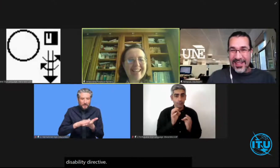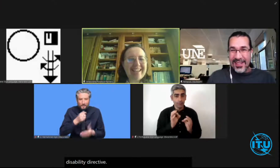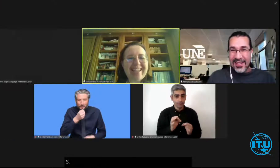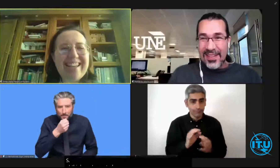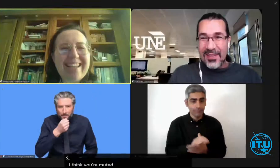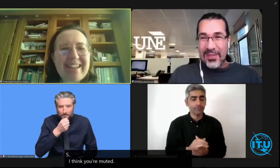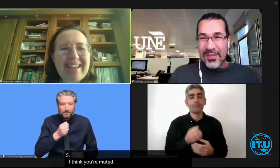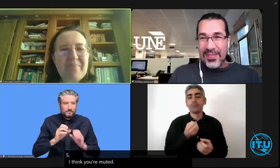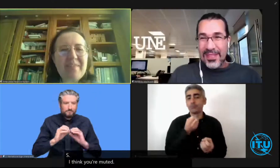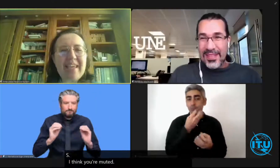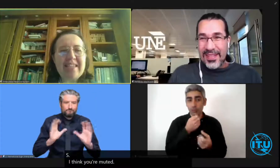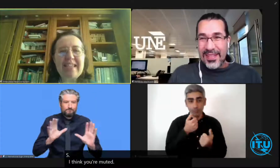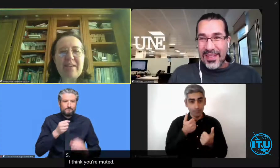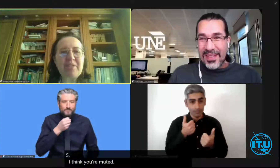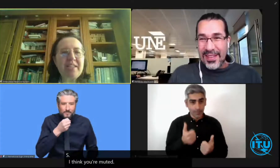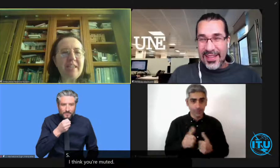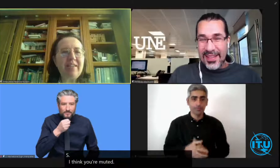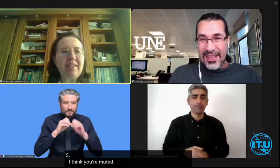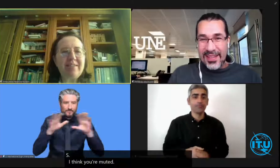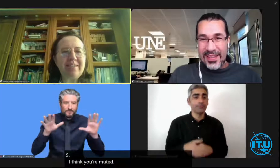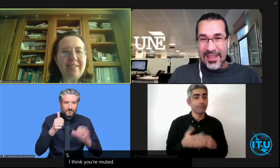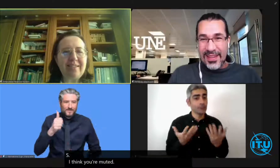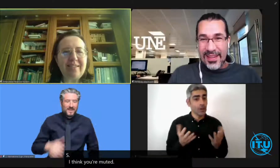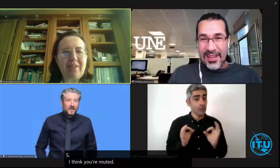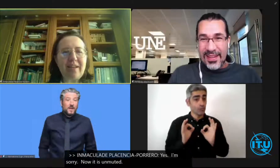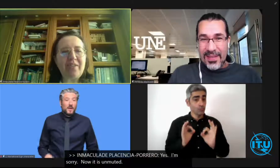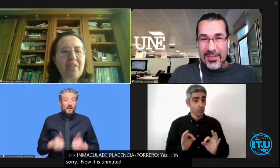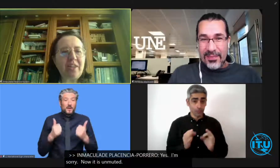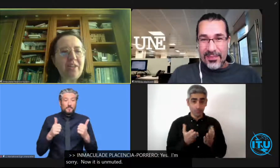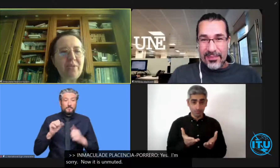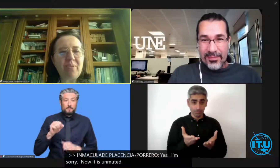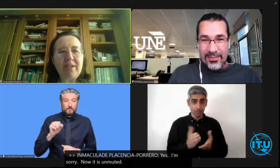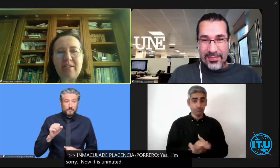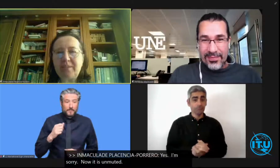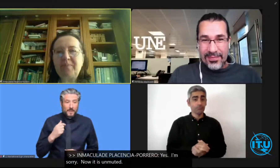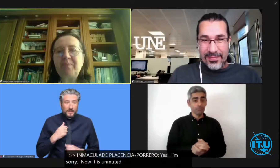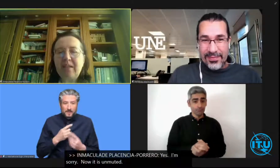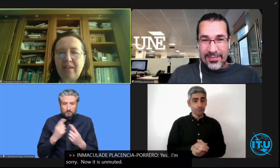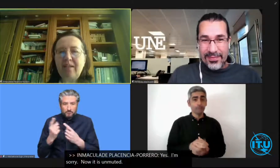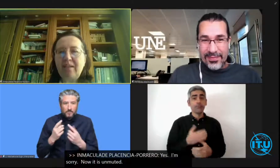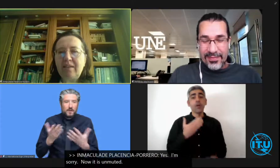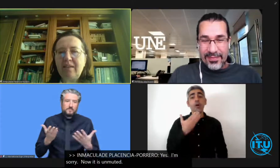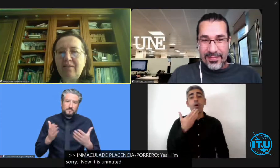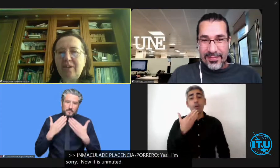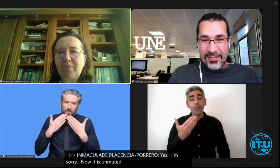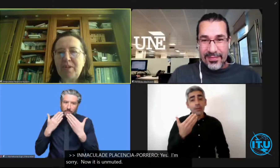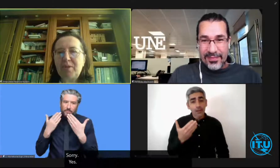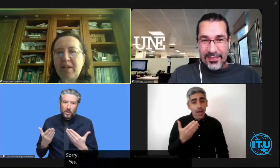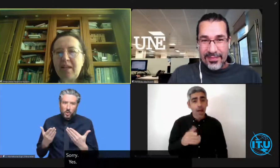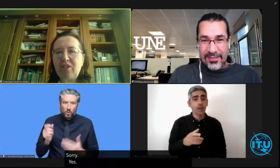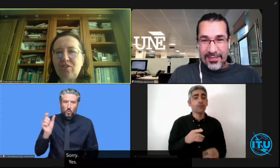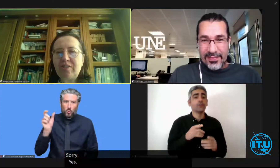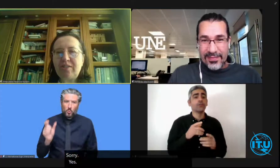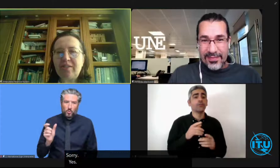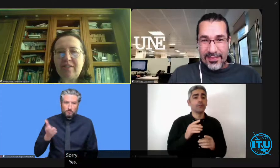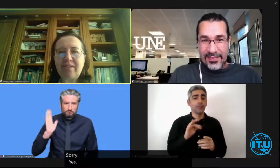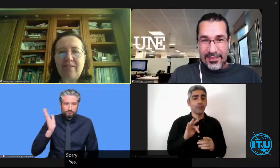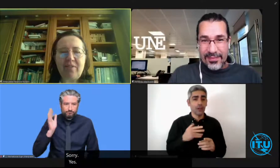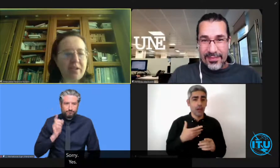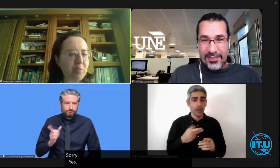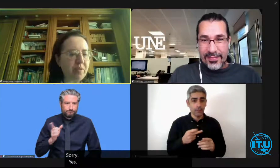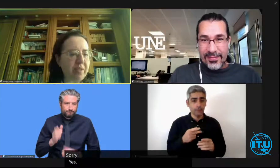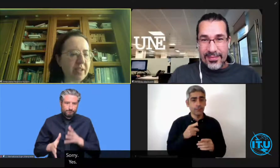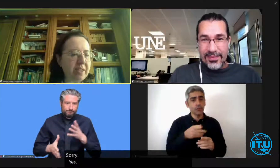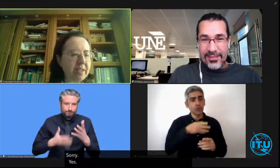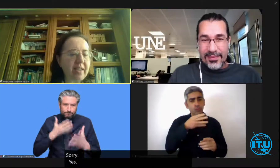Sorry. Yes, I was saying that, Fernando, thank you. Very good explanation. And